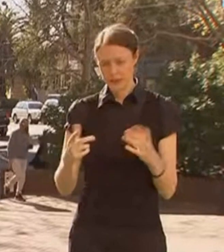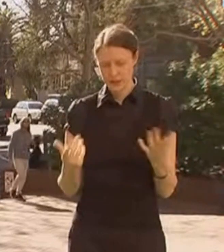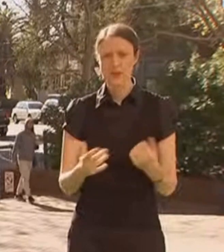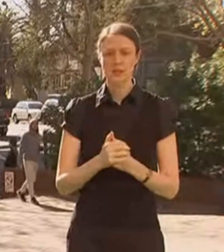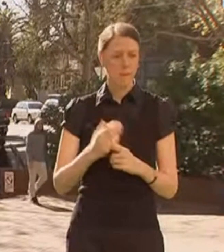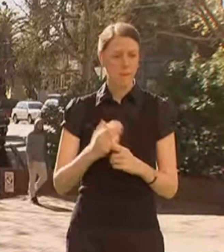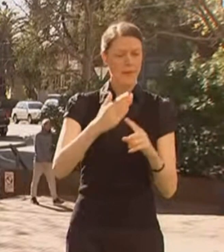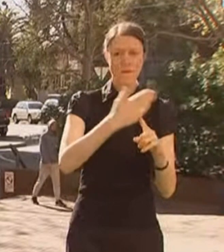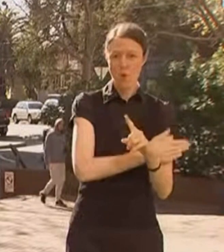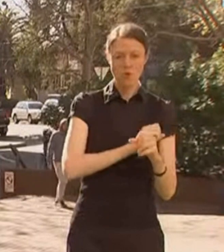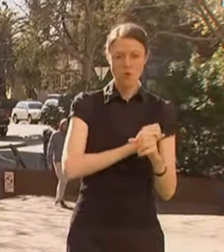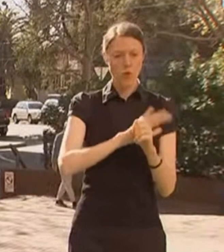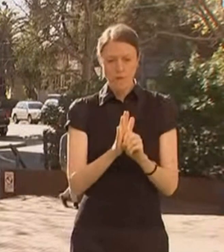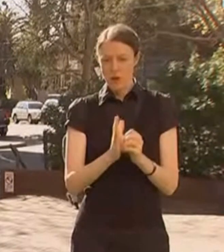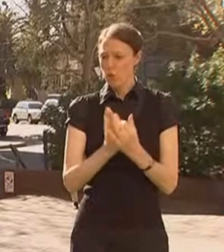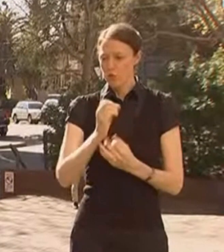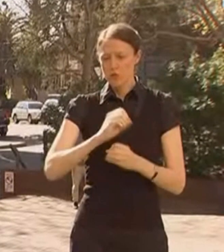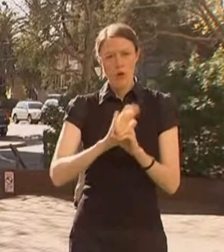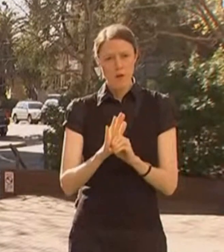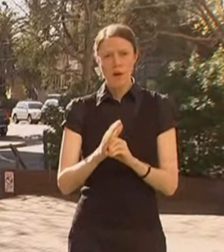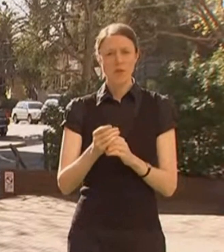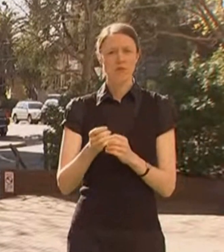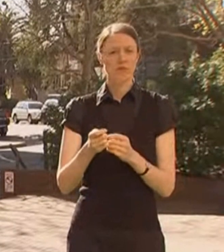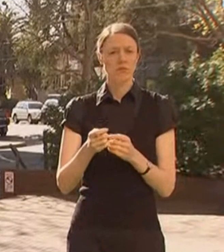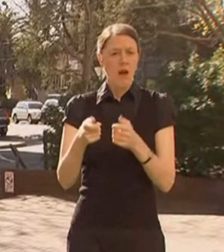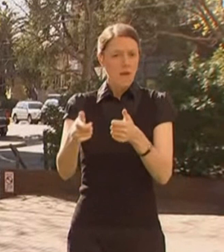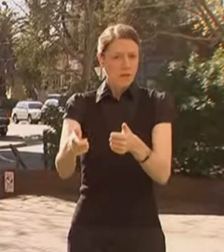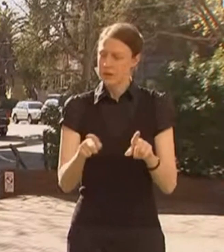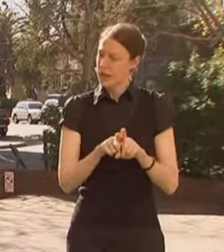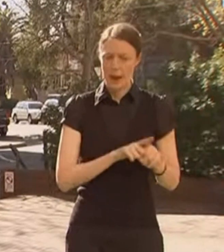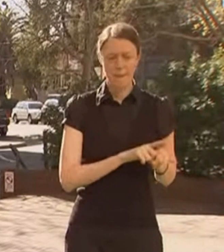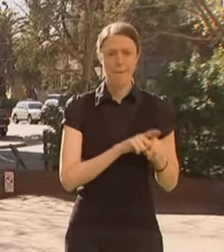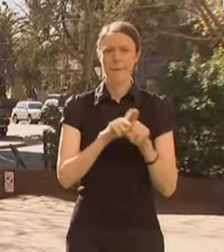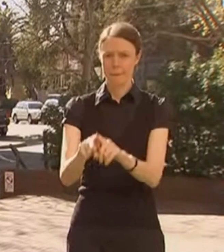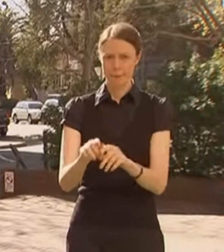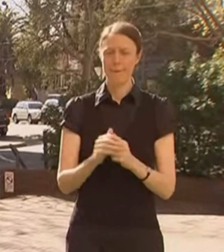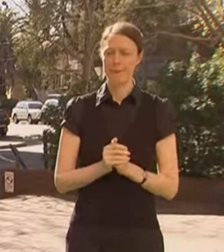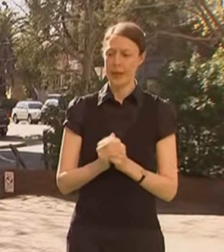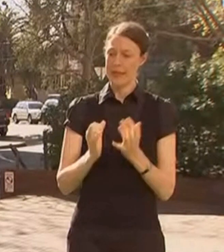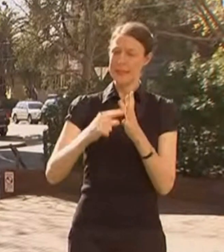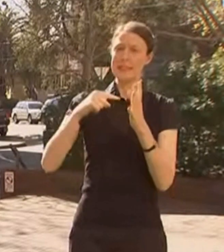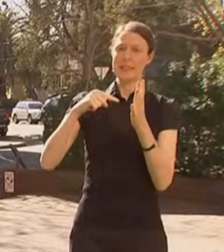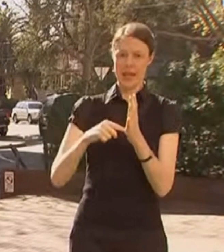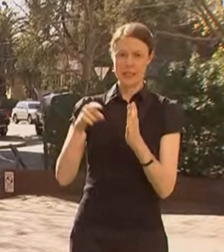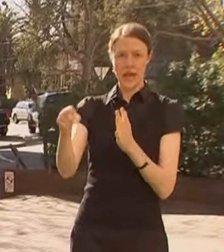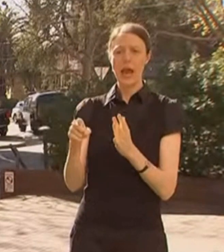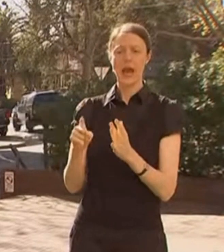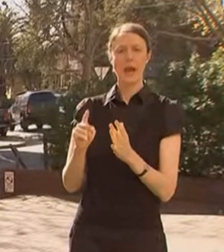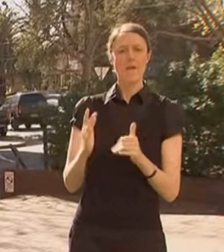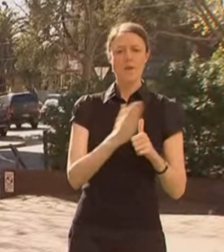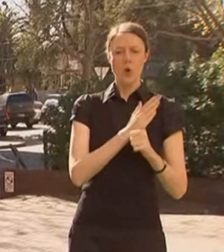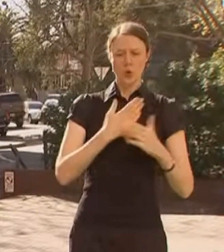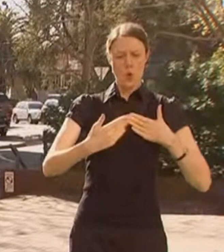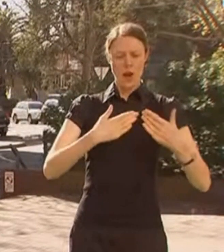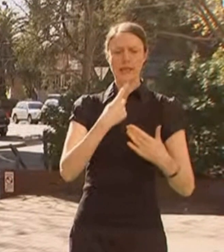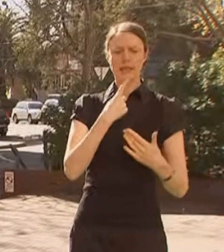Sydney CBD alone. Several hundreds of thousands of people come in and safely protest for a